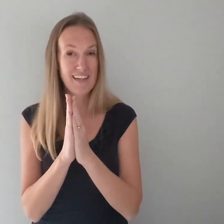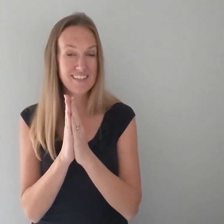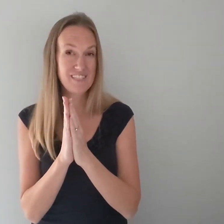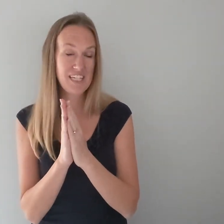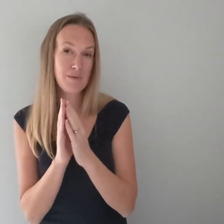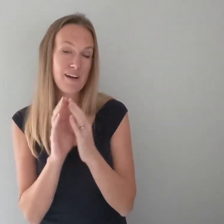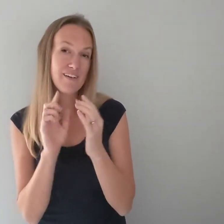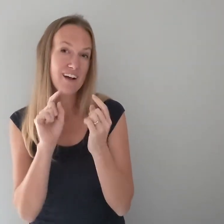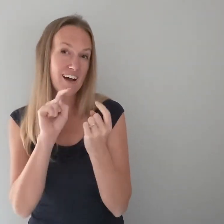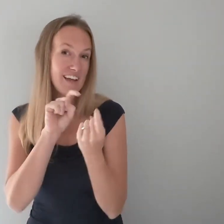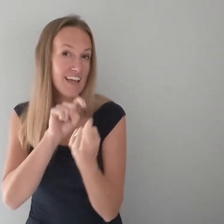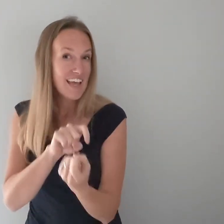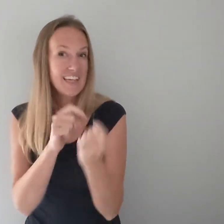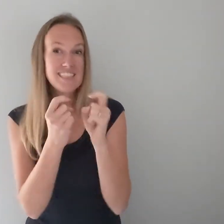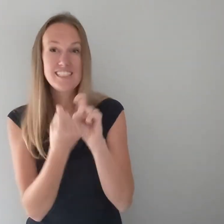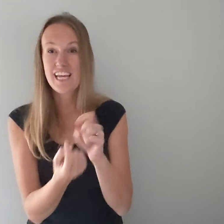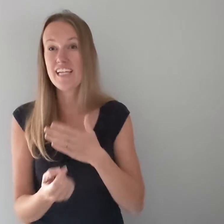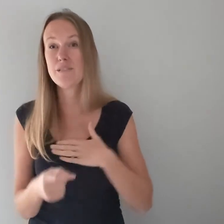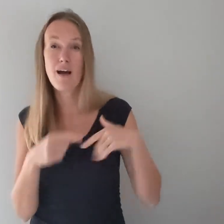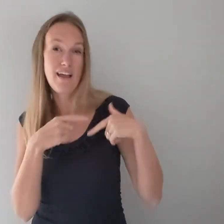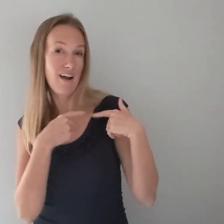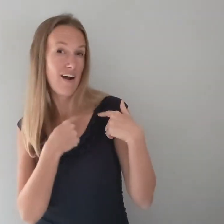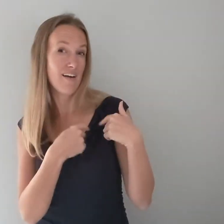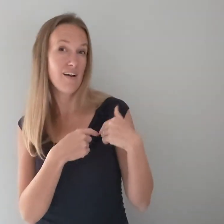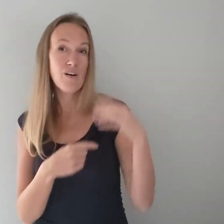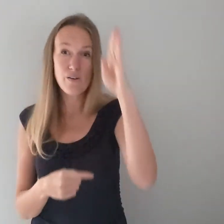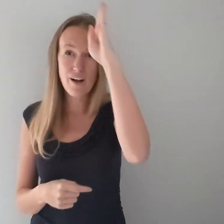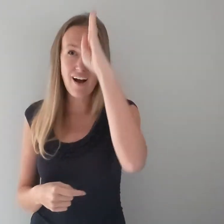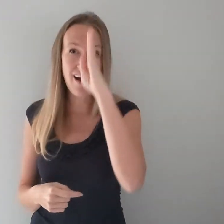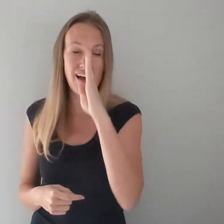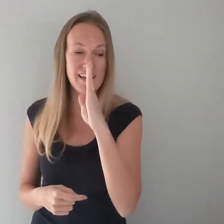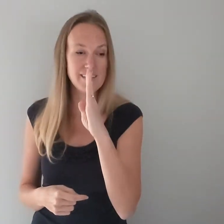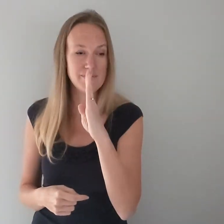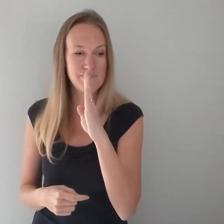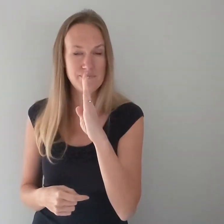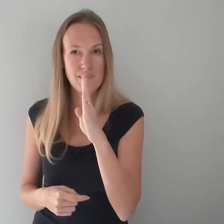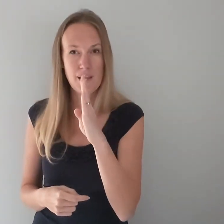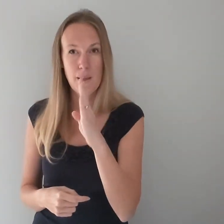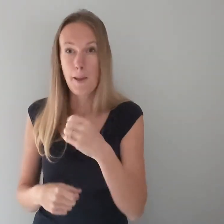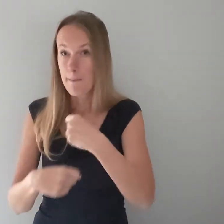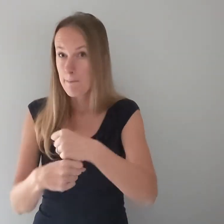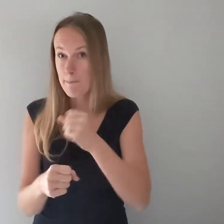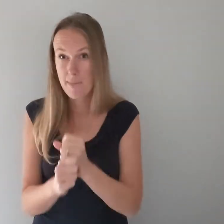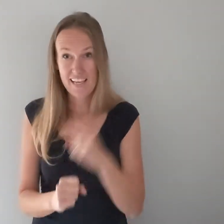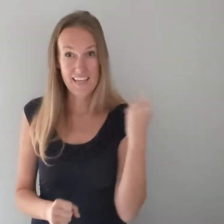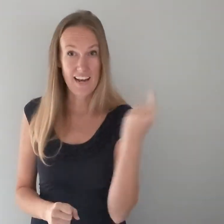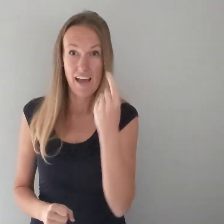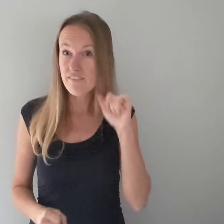to change my heart, oh God. Change my heart, oh God. Make it